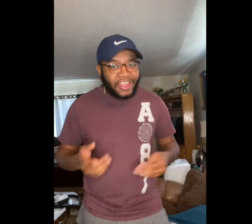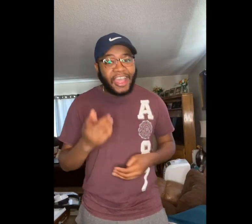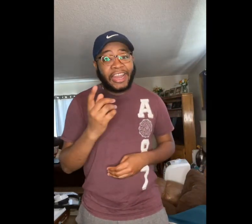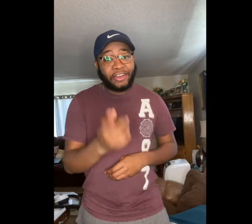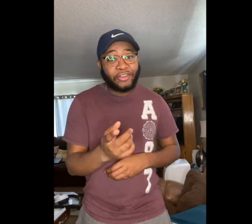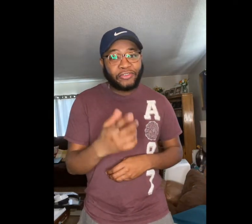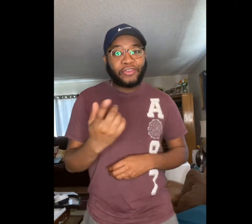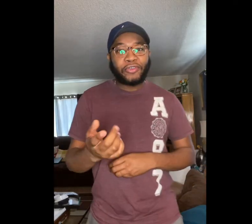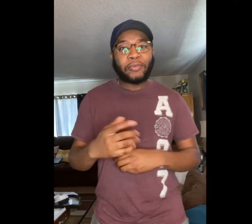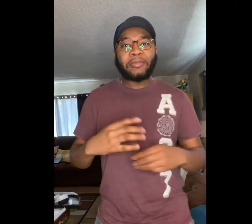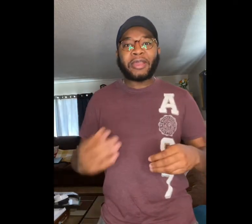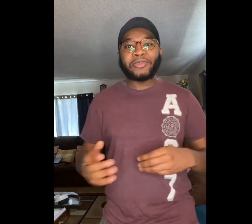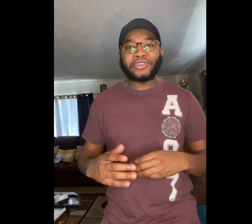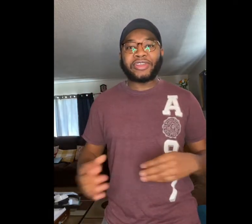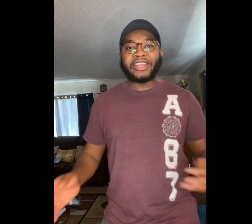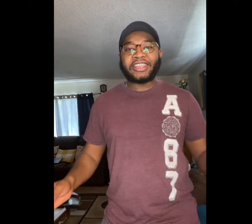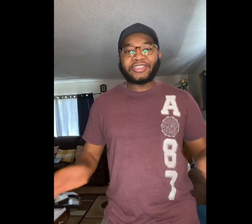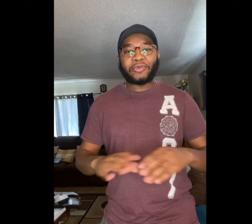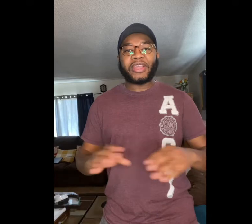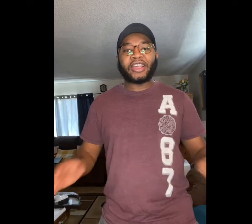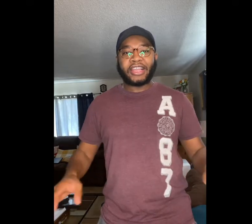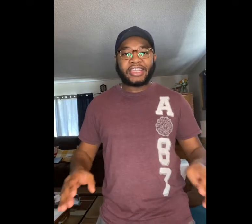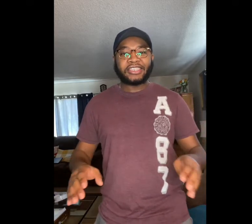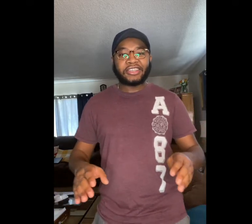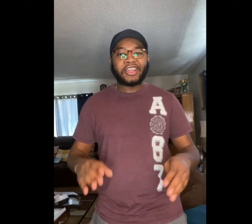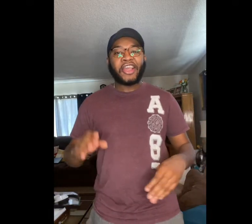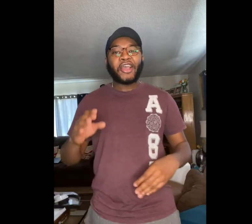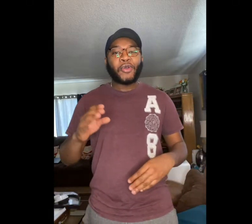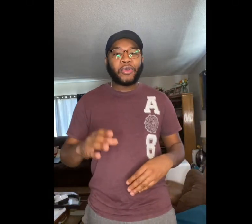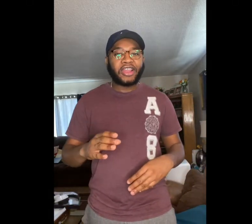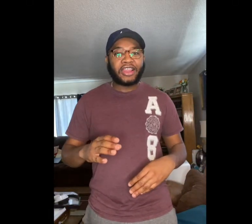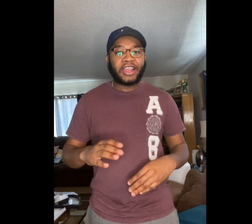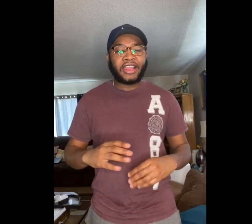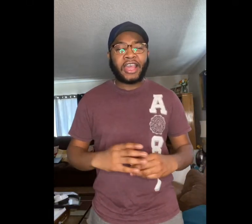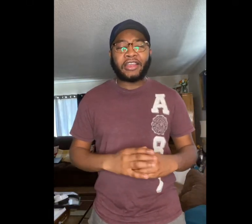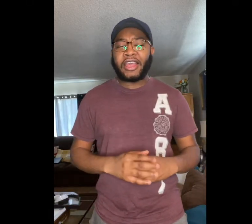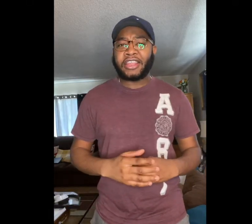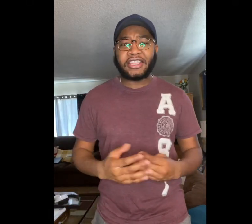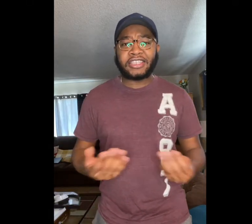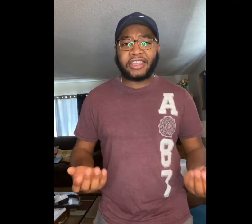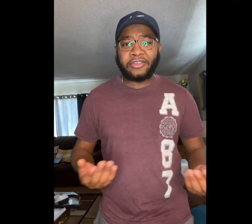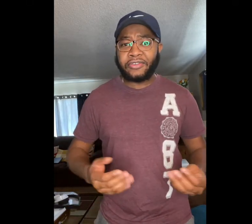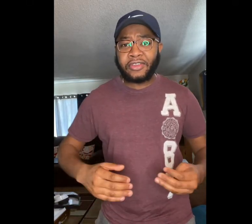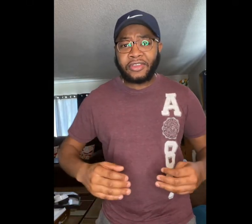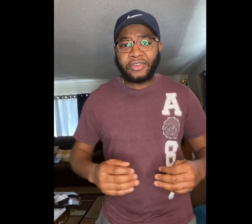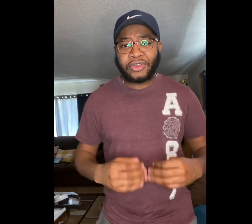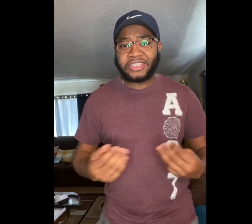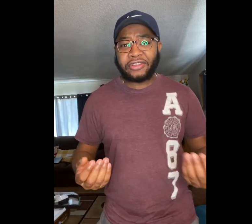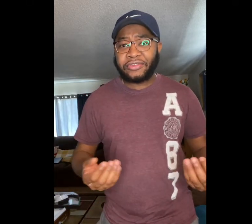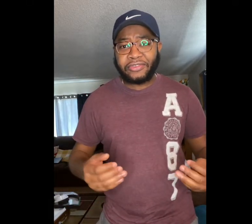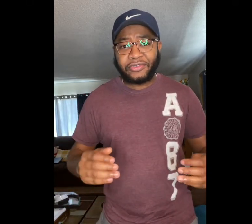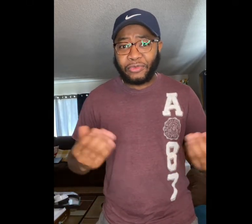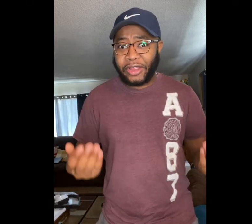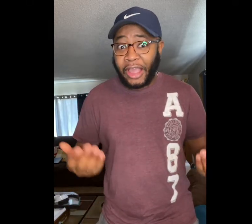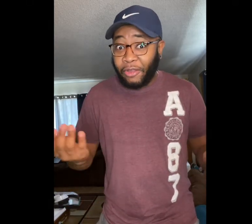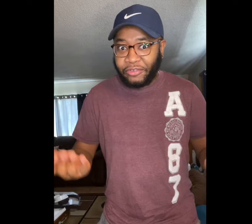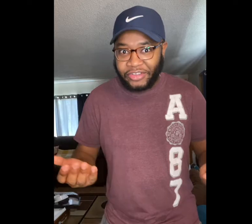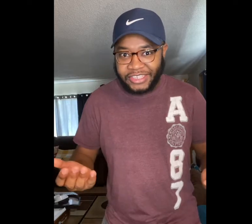And I know a few of you may be able to relate this or make a connection with that. I think it's a GIF or a GIF, however you say